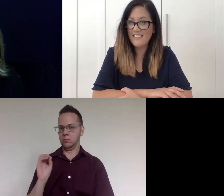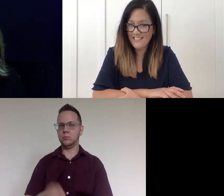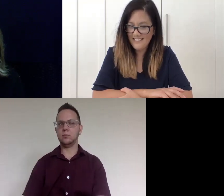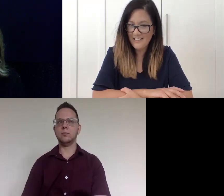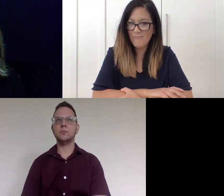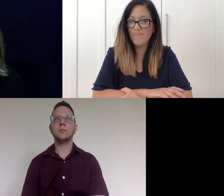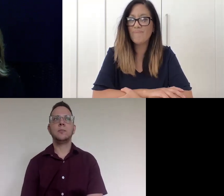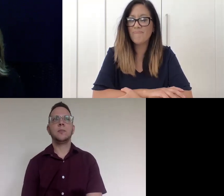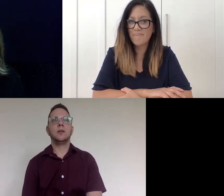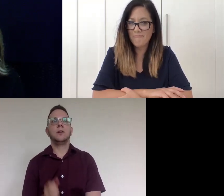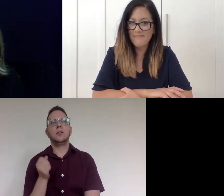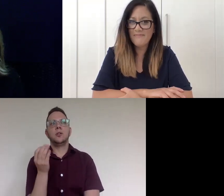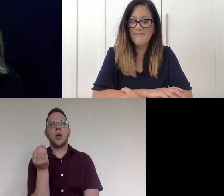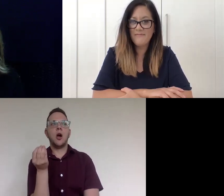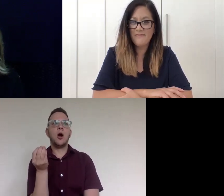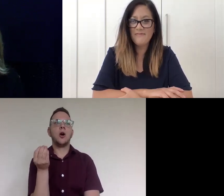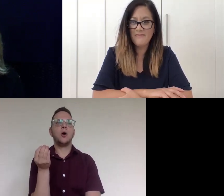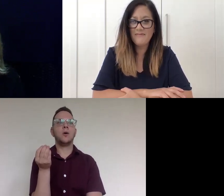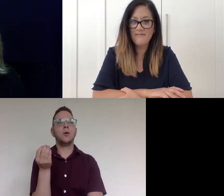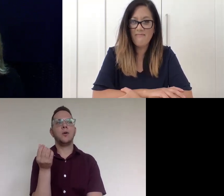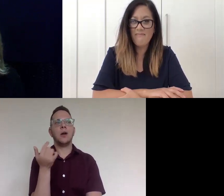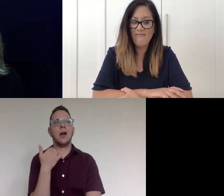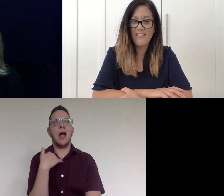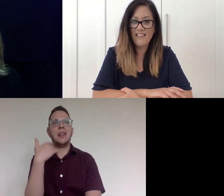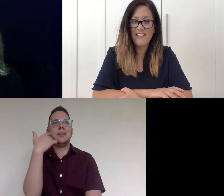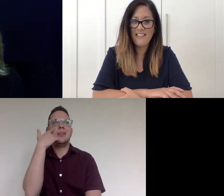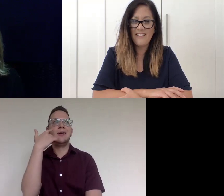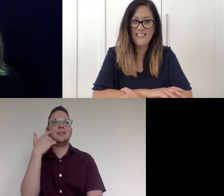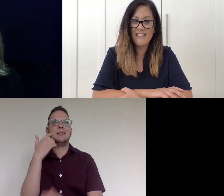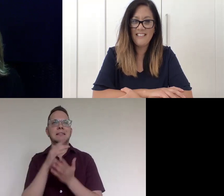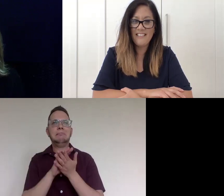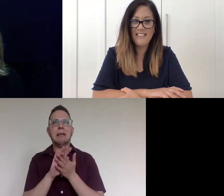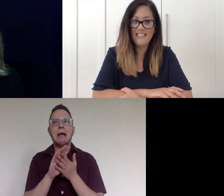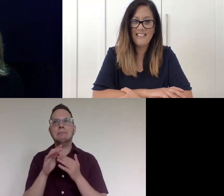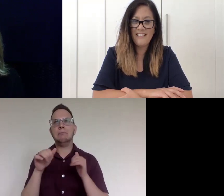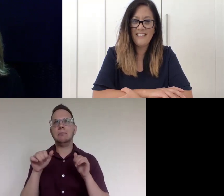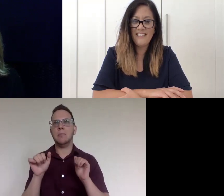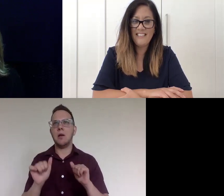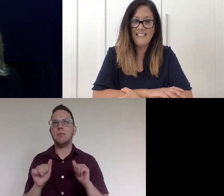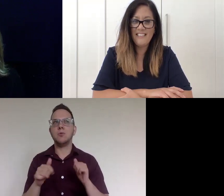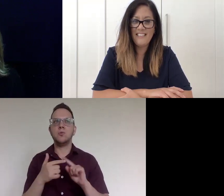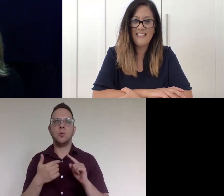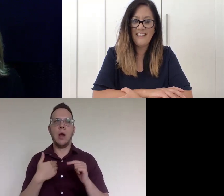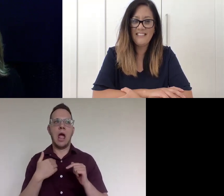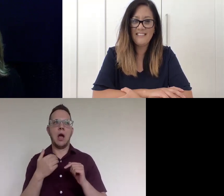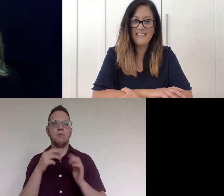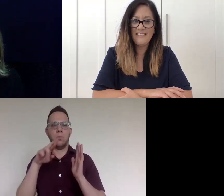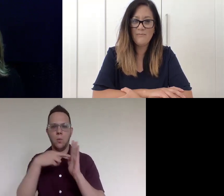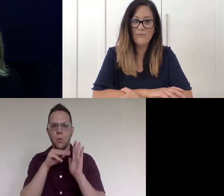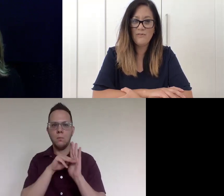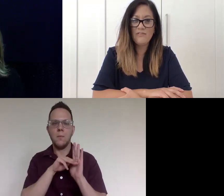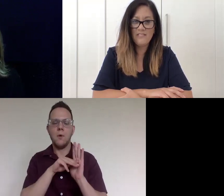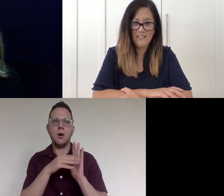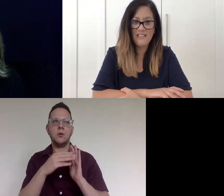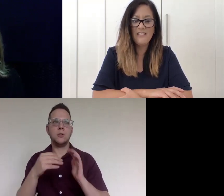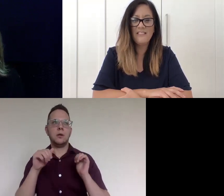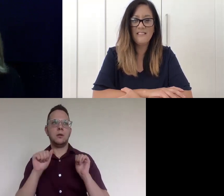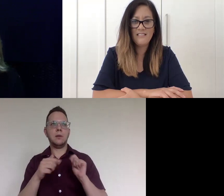I knew of. And I thought, well, maybe there will be some in the future, but there are none as of yet. And it is nice to